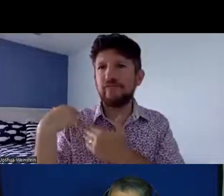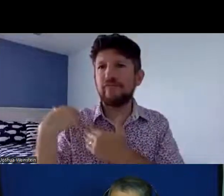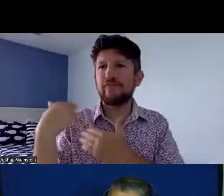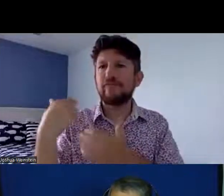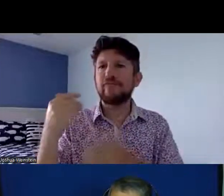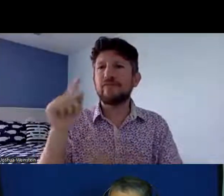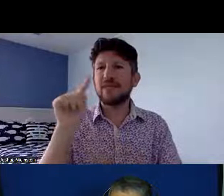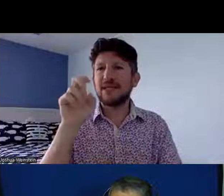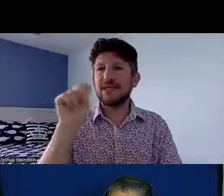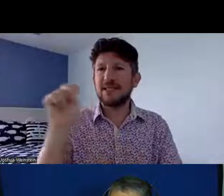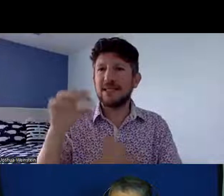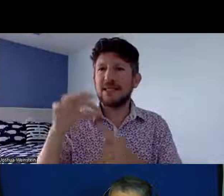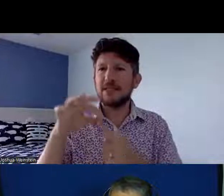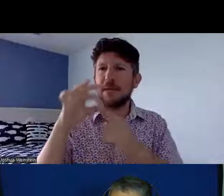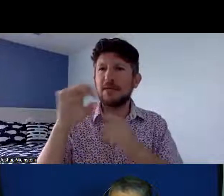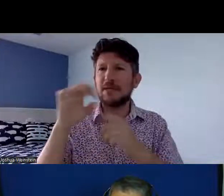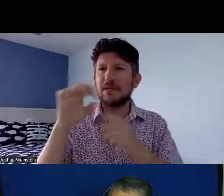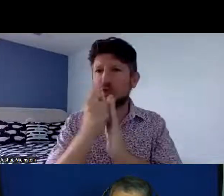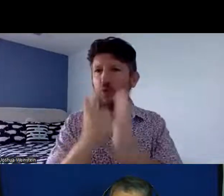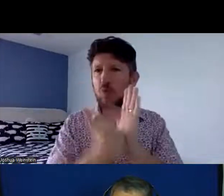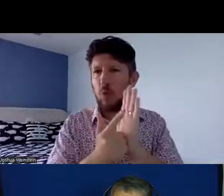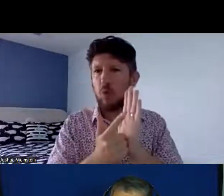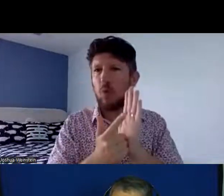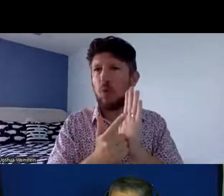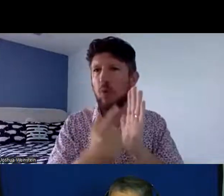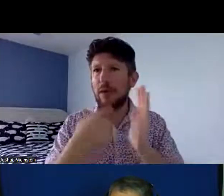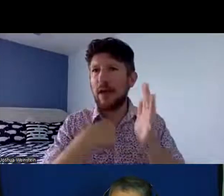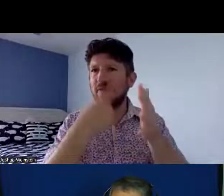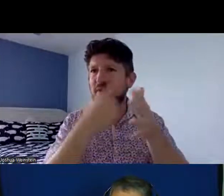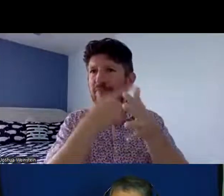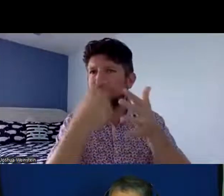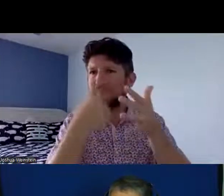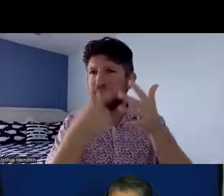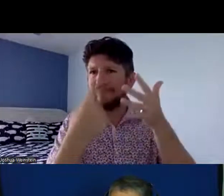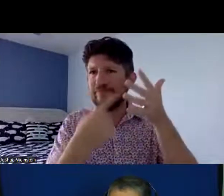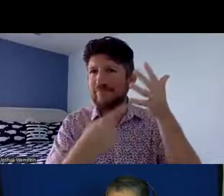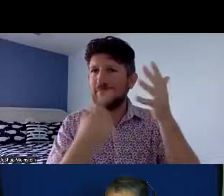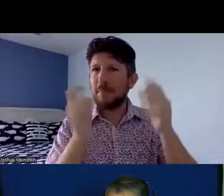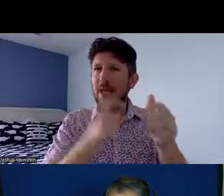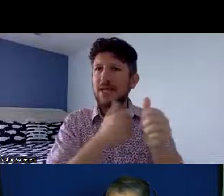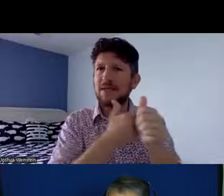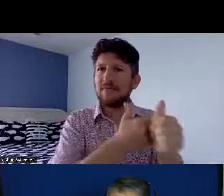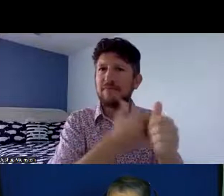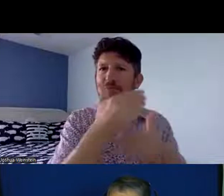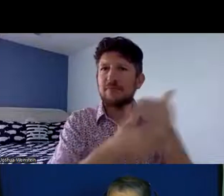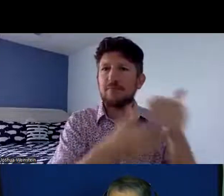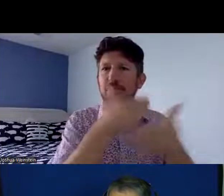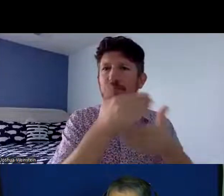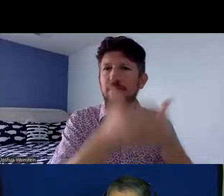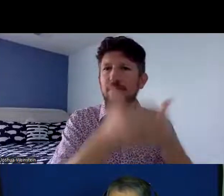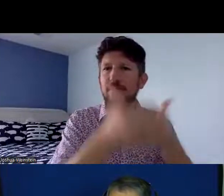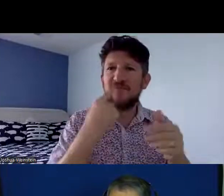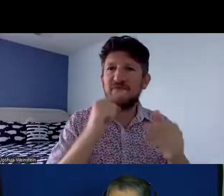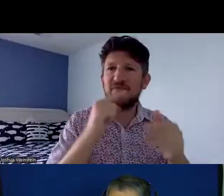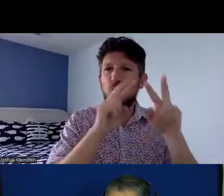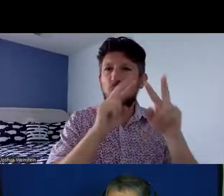Ethical considerations that we have to have. The Tennessee Special Education Law has a number of components that